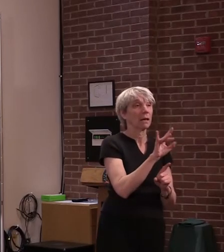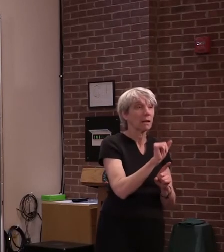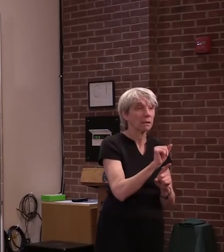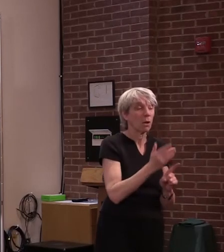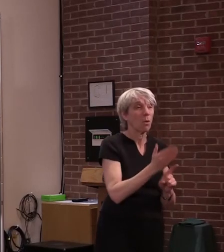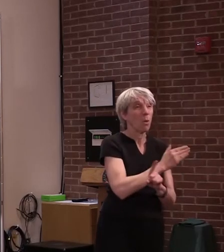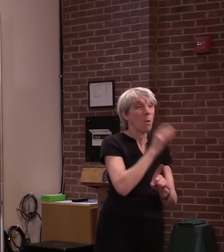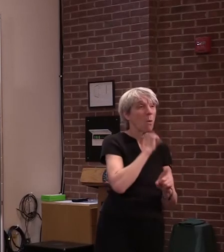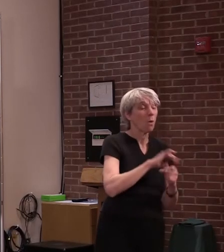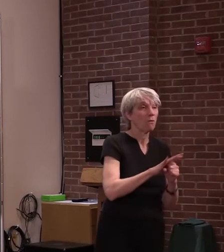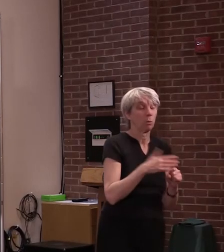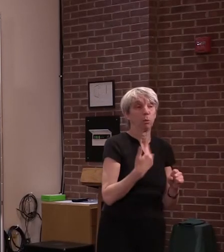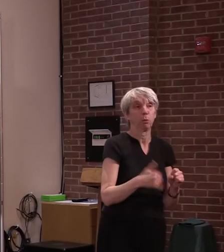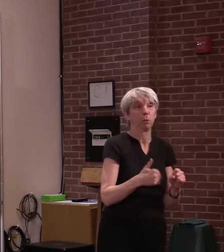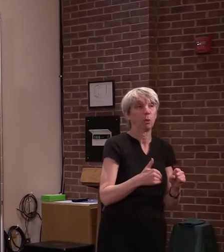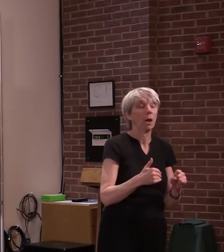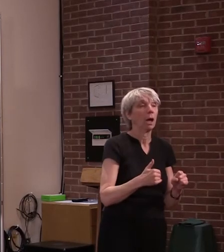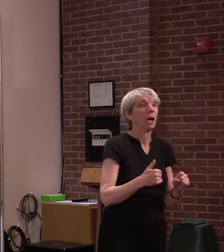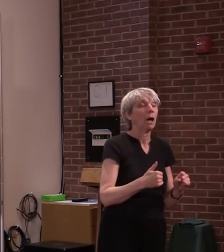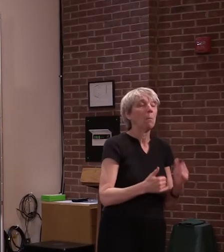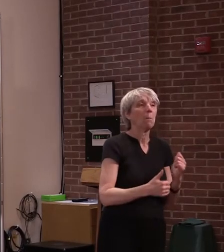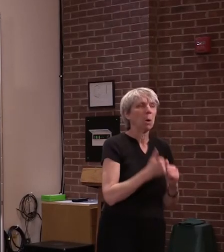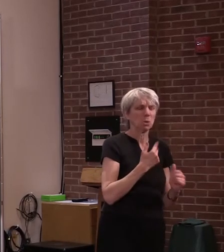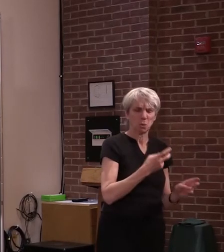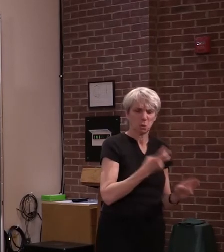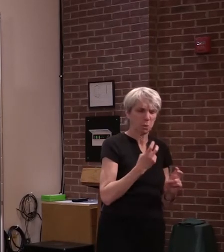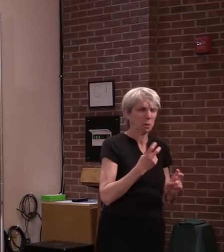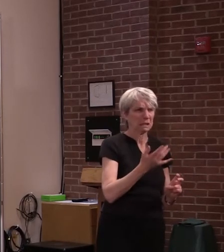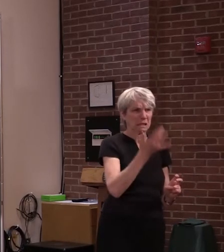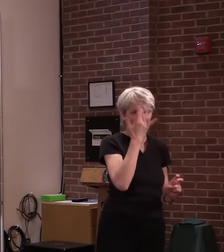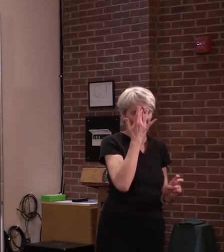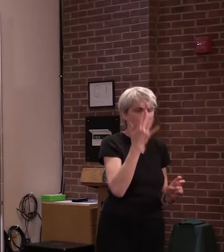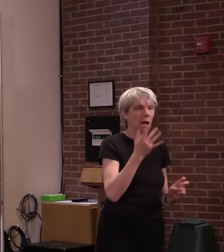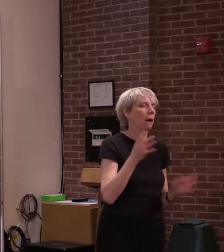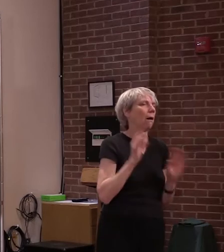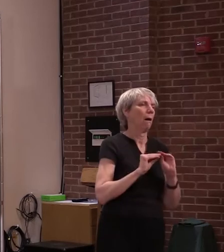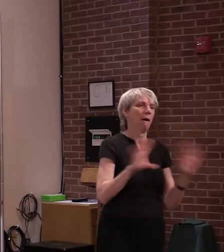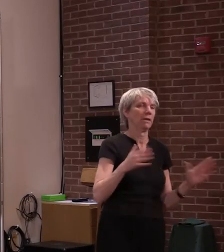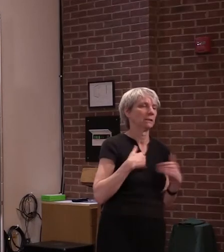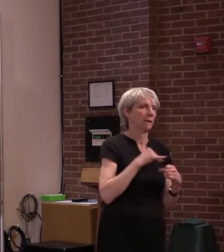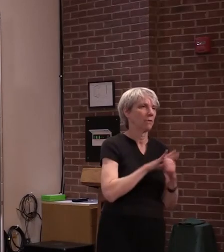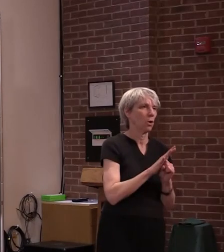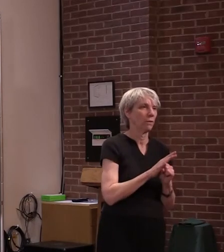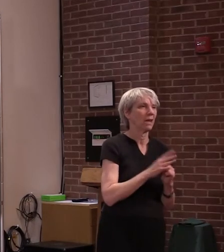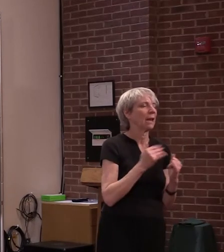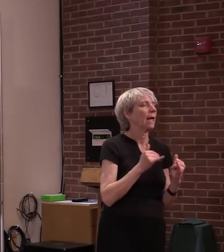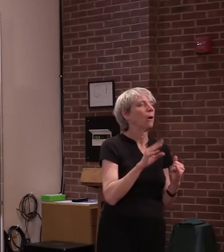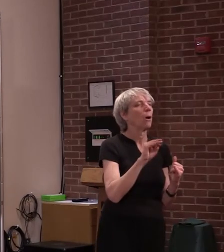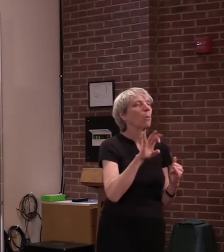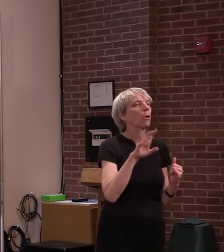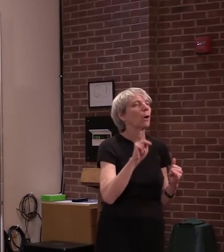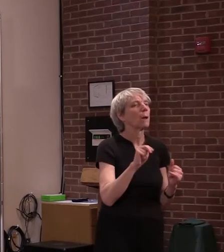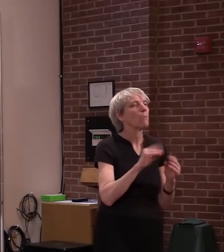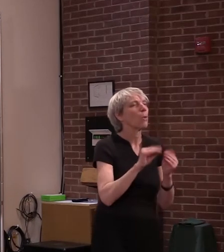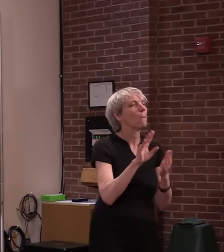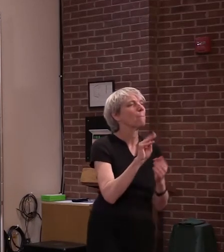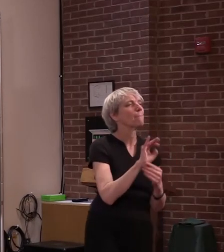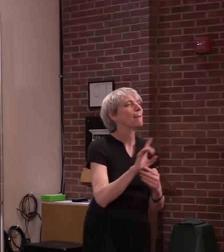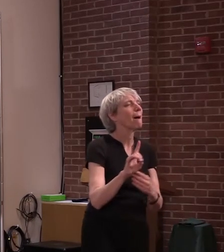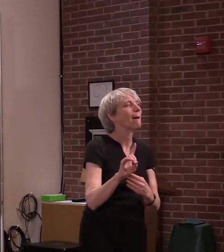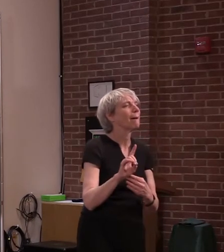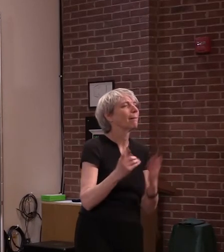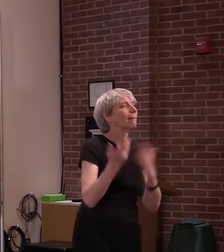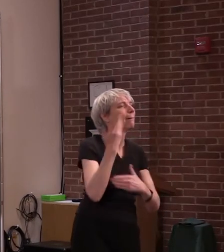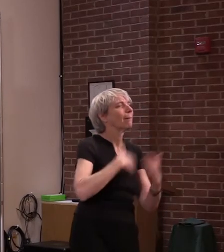were estimating that it was closer to 2 or 2.4 in terms of that difference. So there's that. Then there's the antigen test piece, you know, as